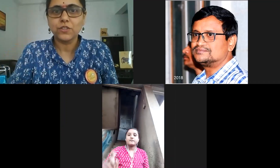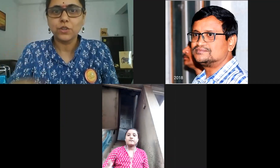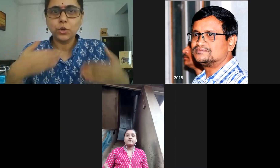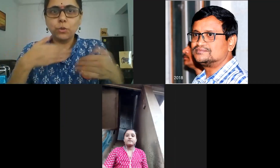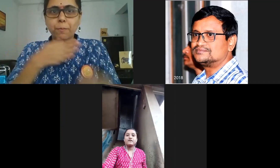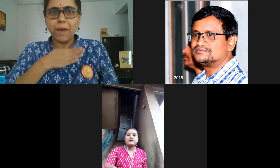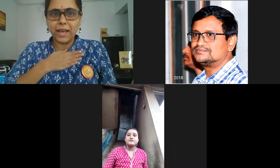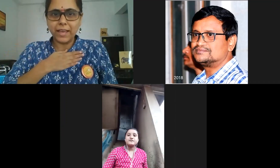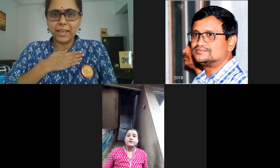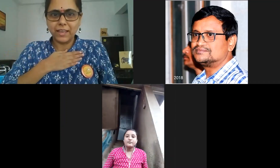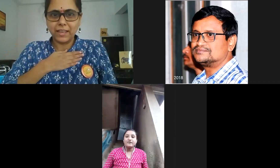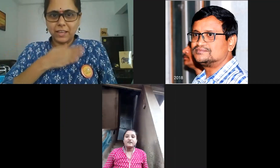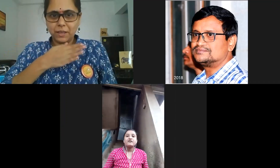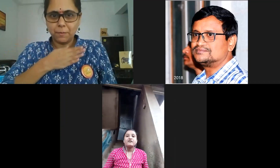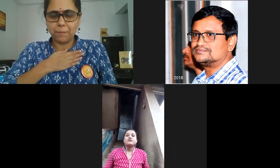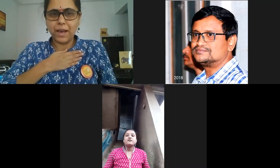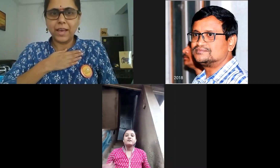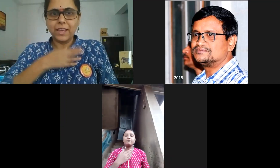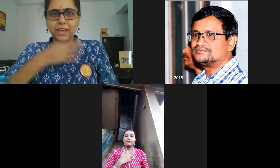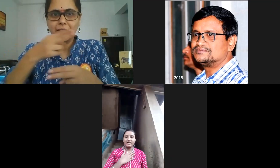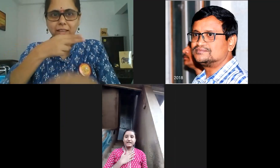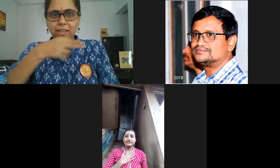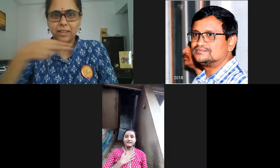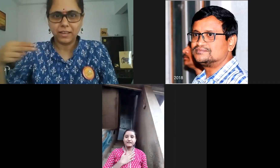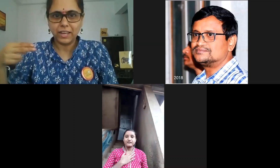do Sorry, ma'am. Your my name. name.